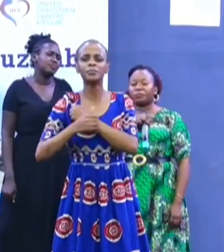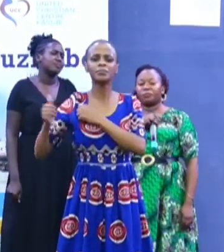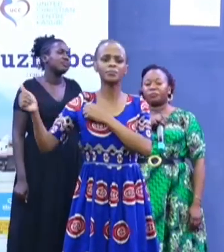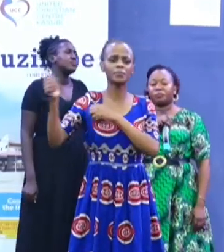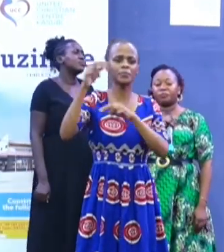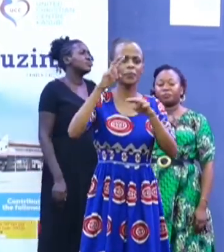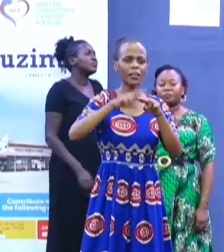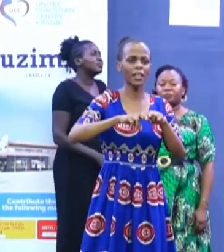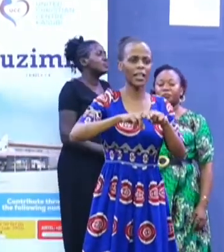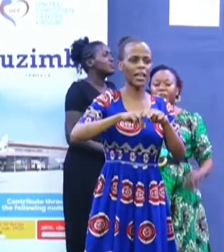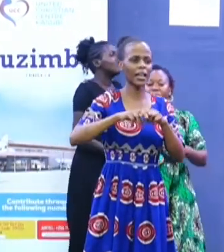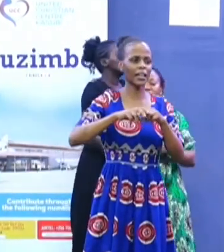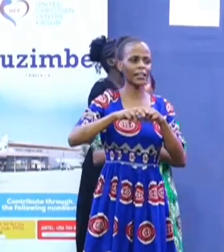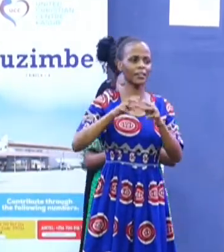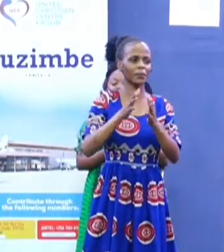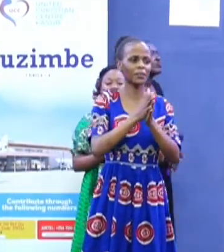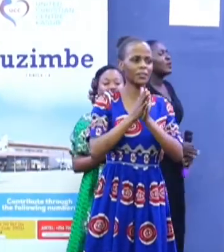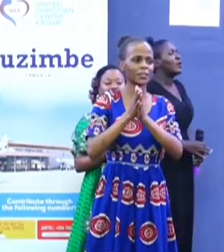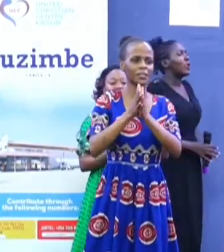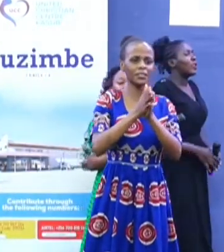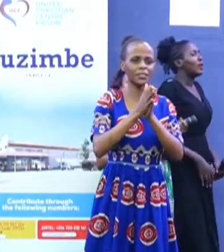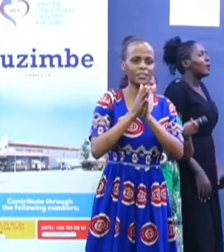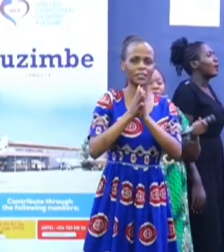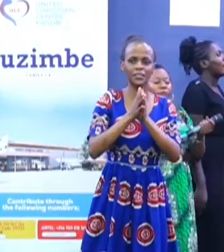Put your chairs together.